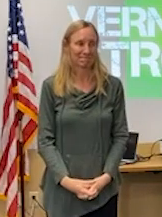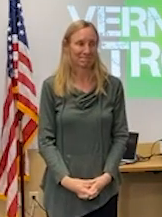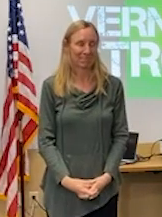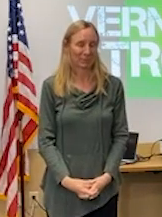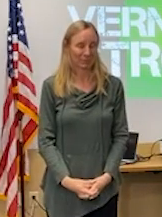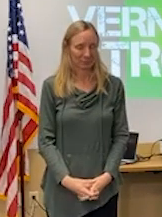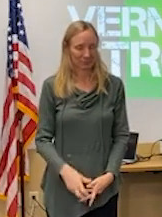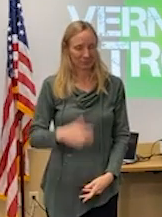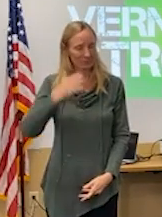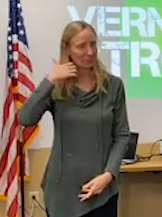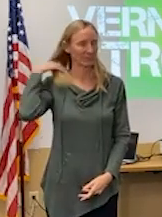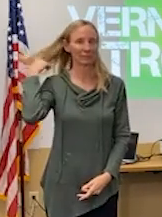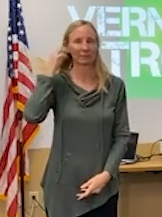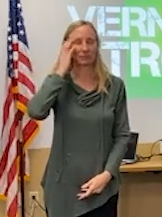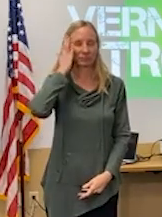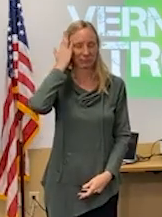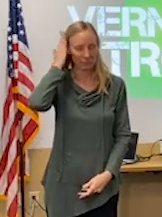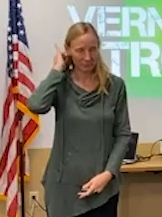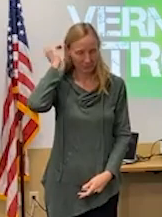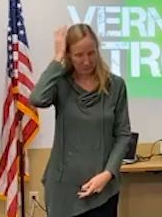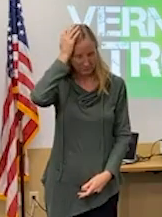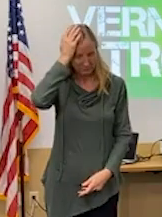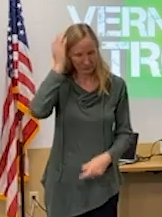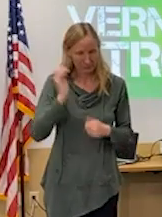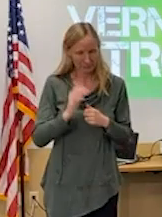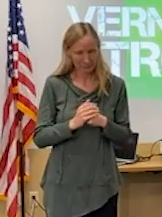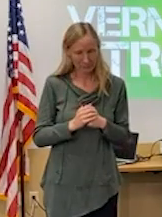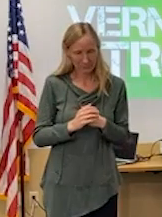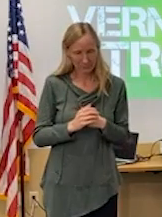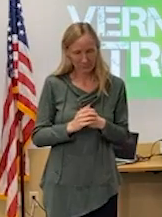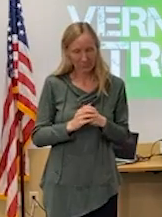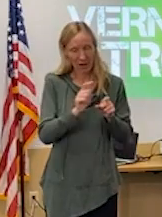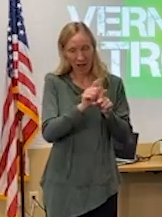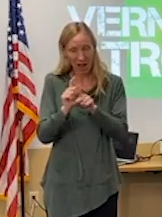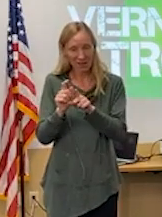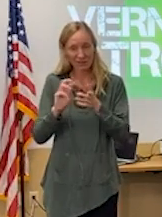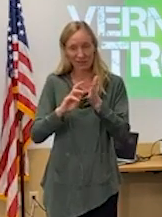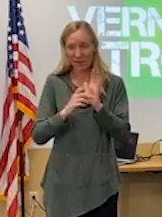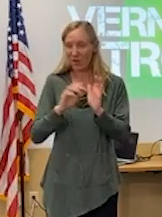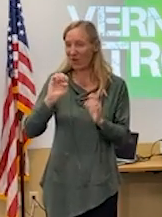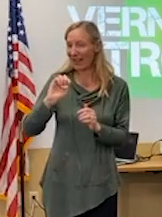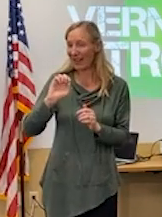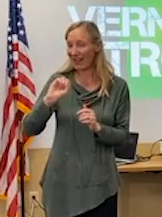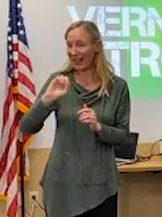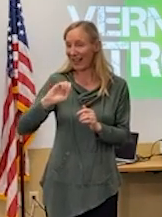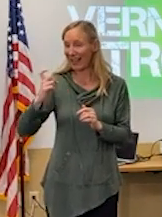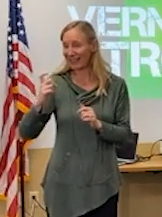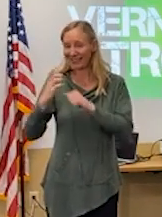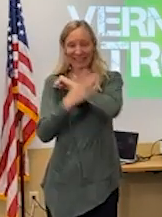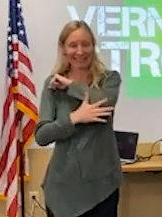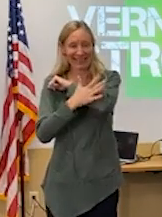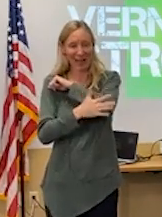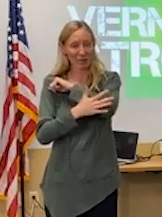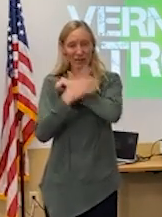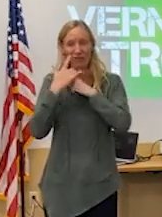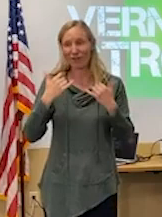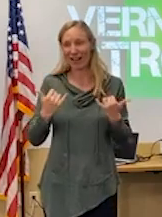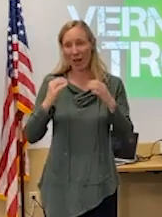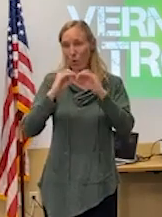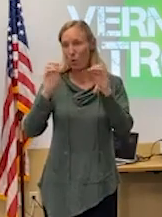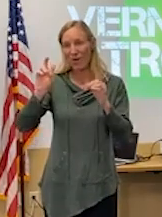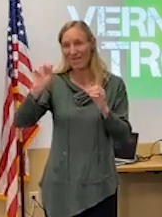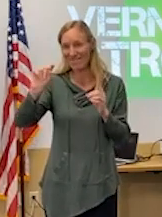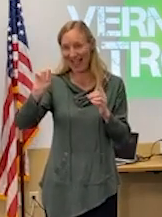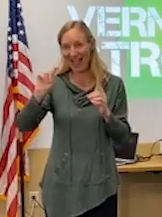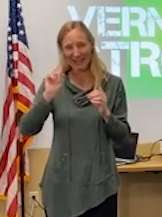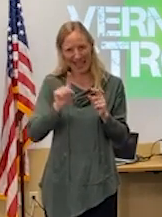Okay. I just point out that this also covers the northern half of Essex County, which doesn't have any veterinary service. They would have